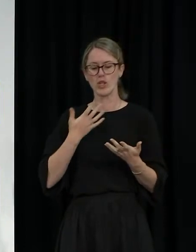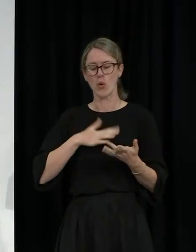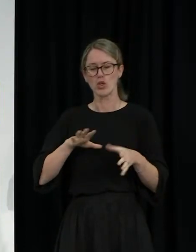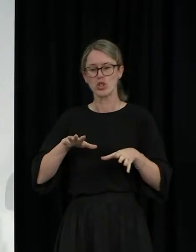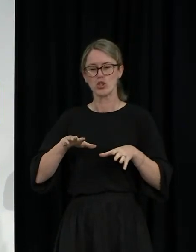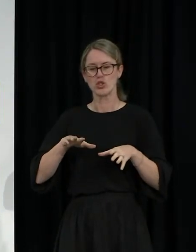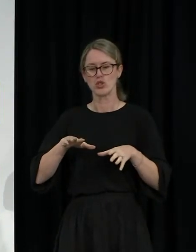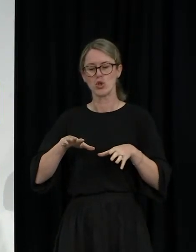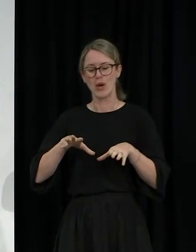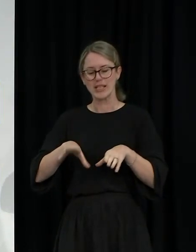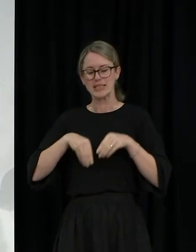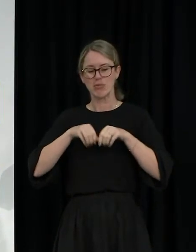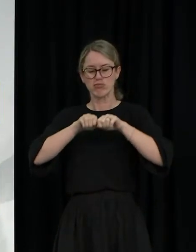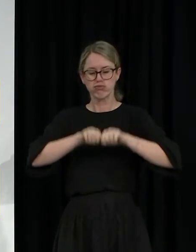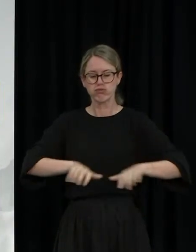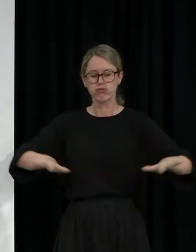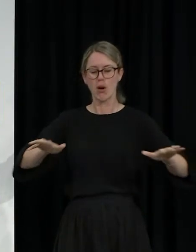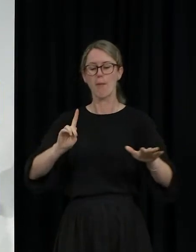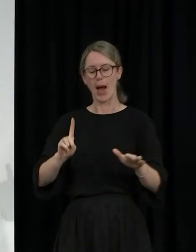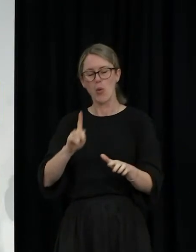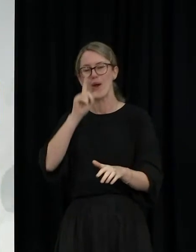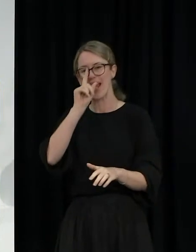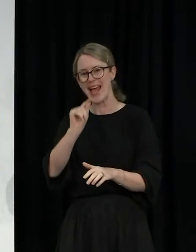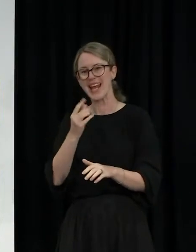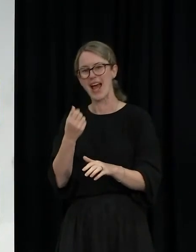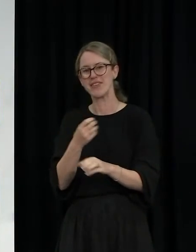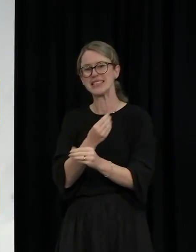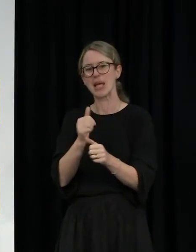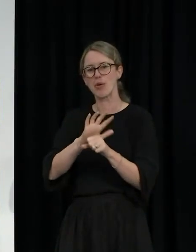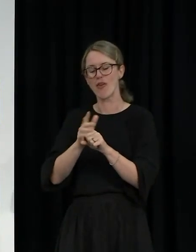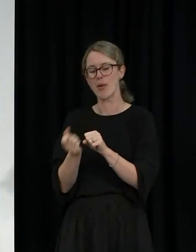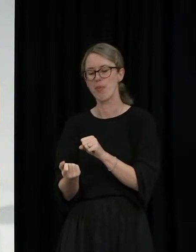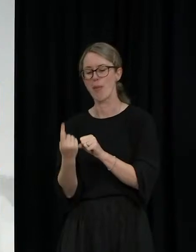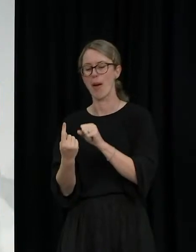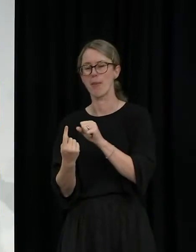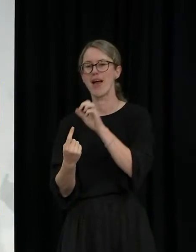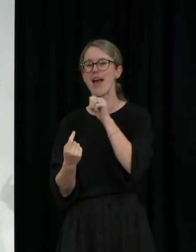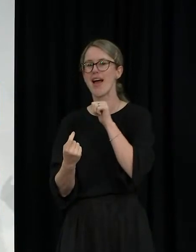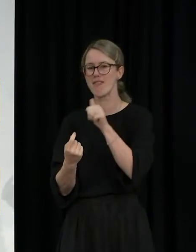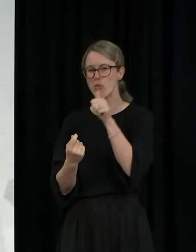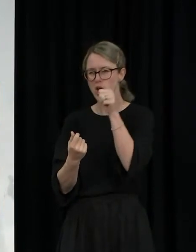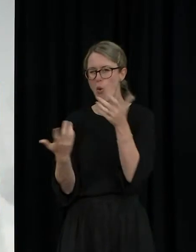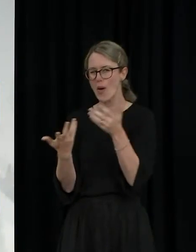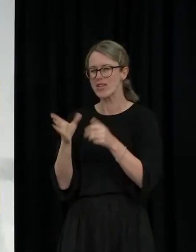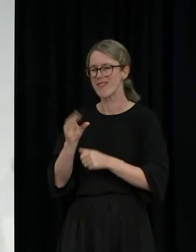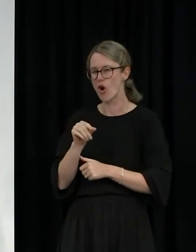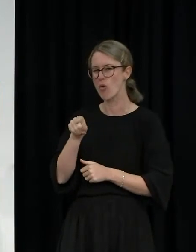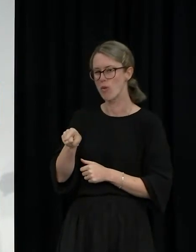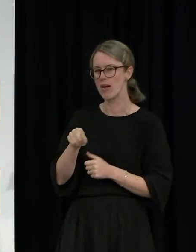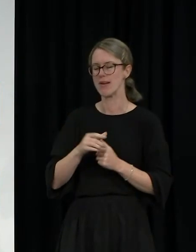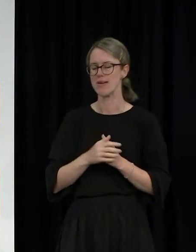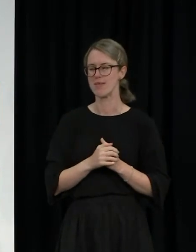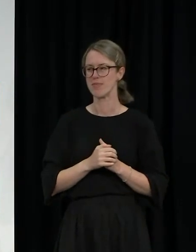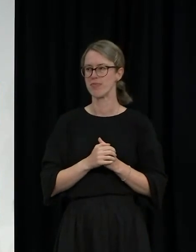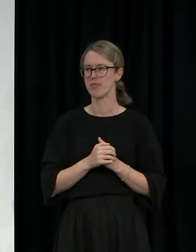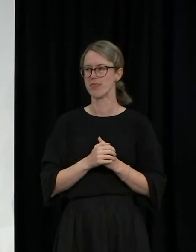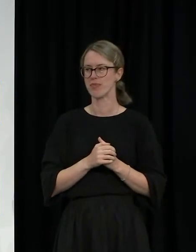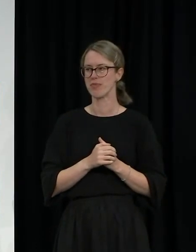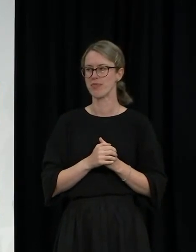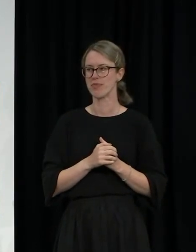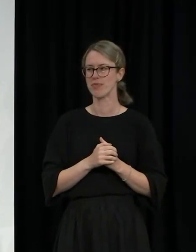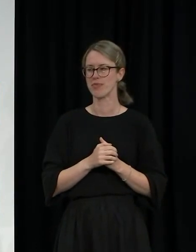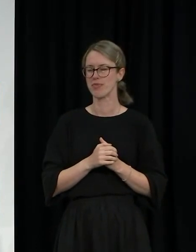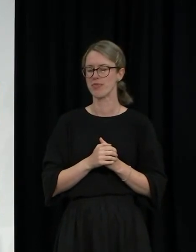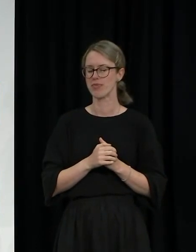but not a zero case. You can apply some of that same logic to mystery cases, but not all the